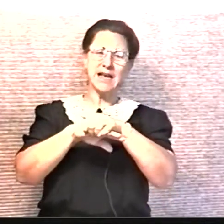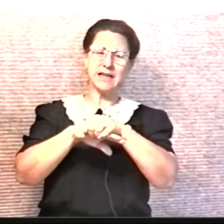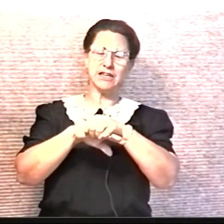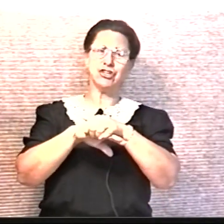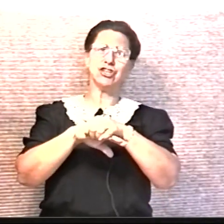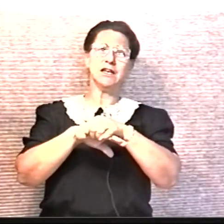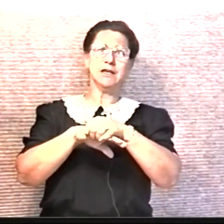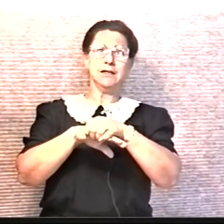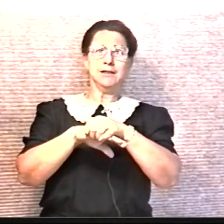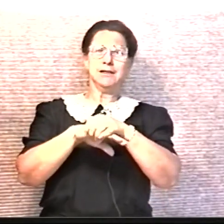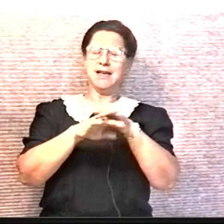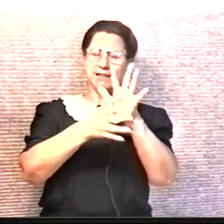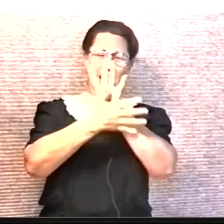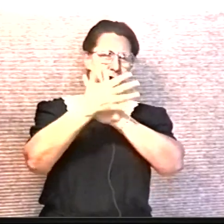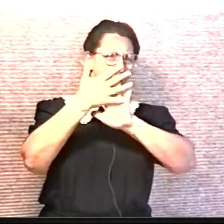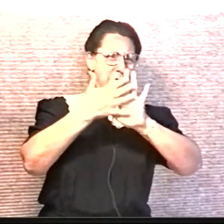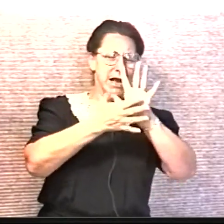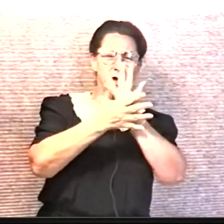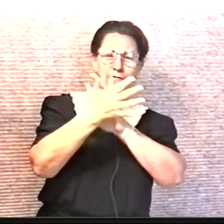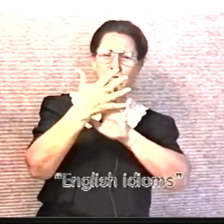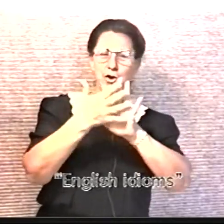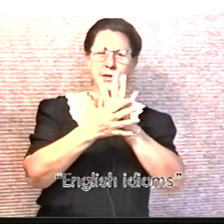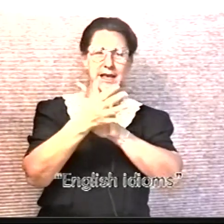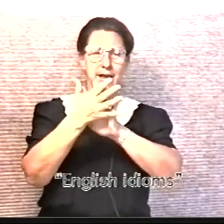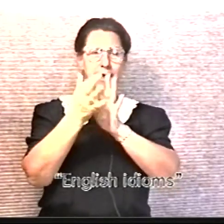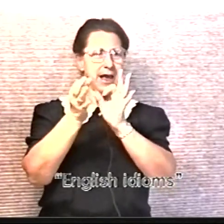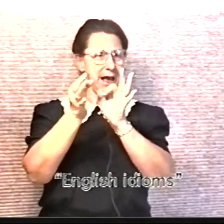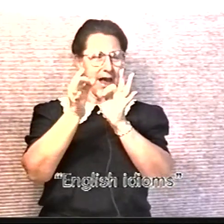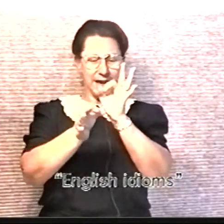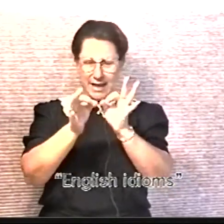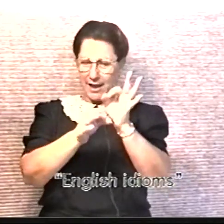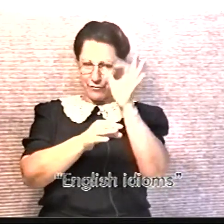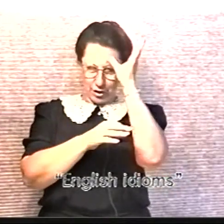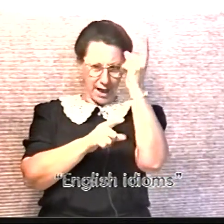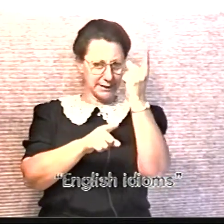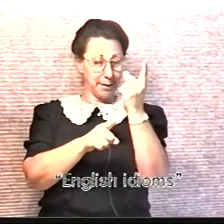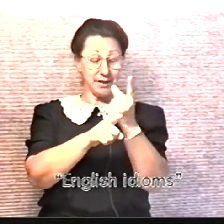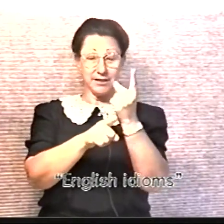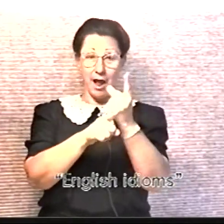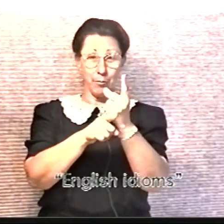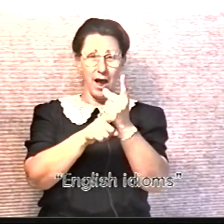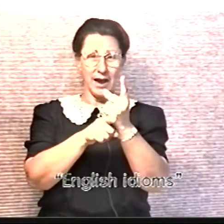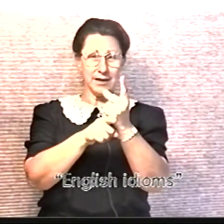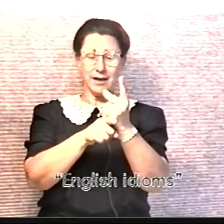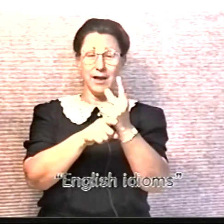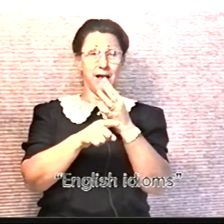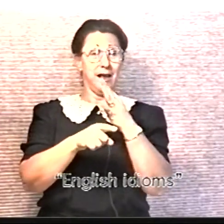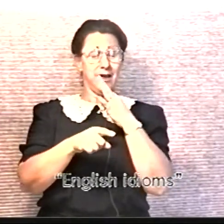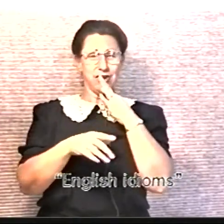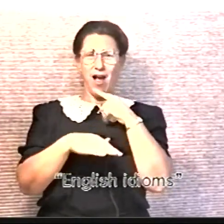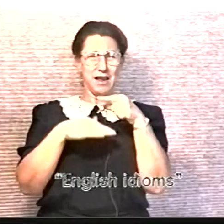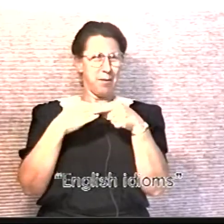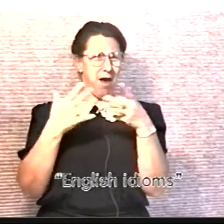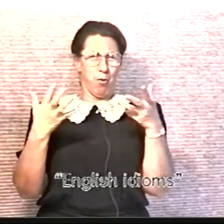English is so confusing. And if your concept is not right, talking about